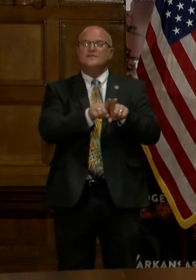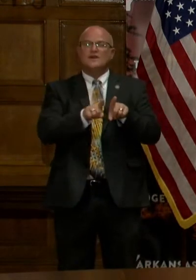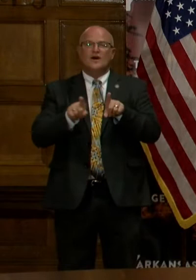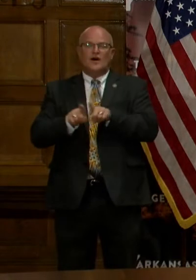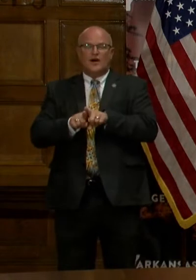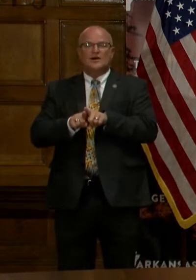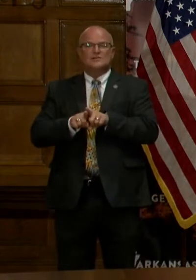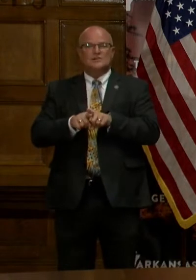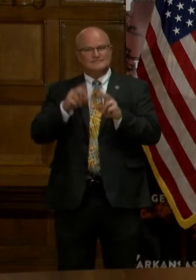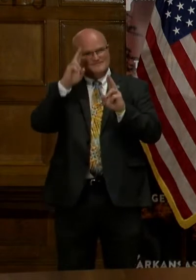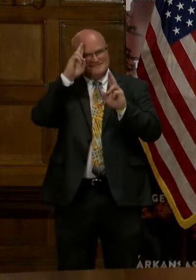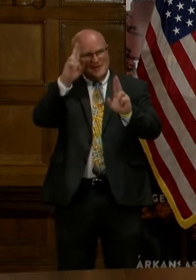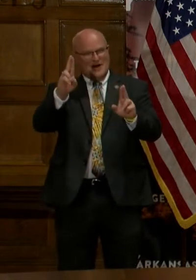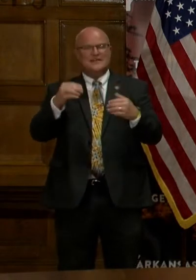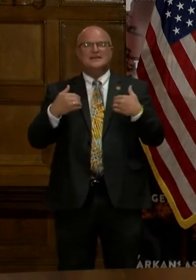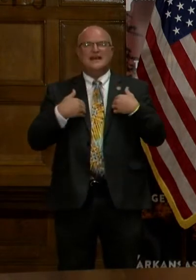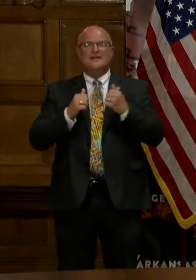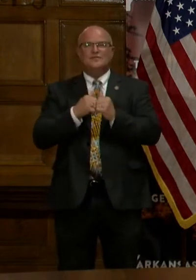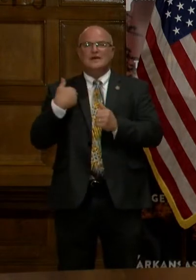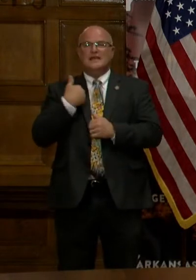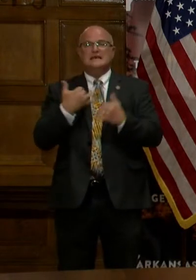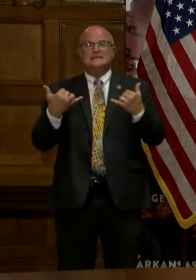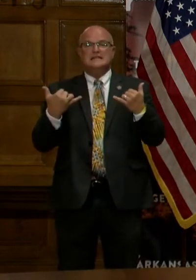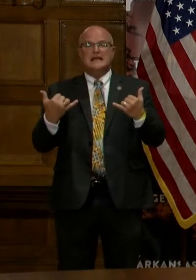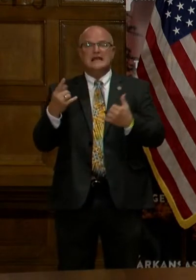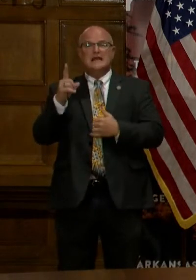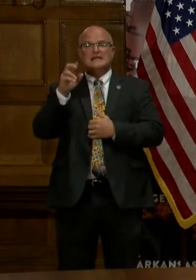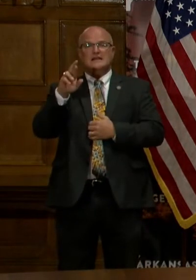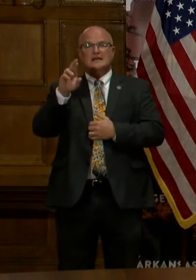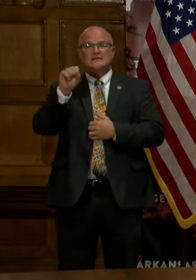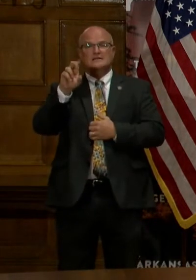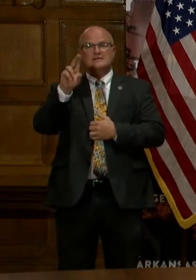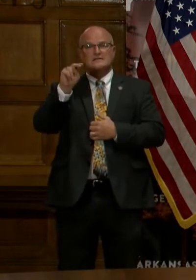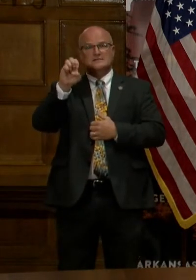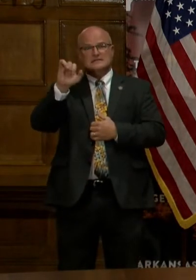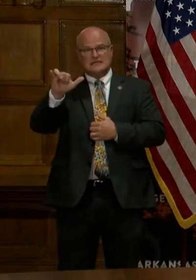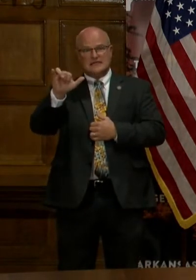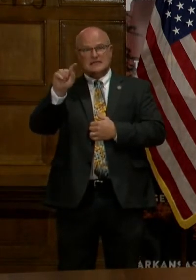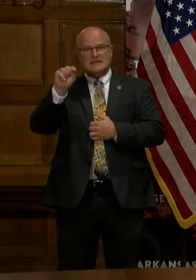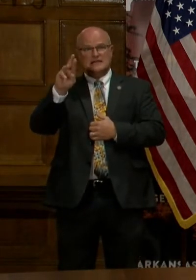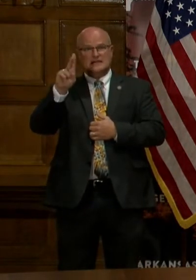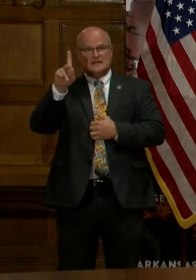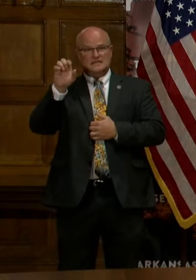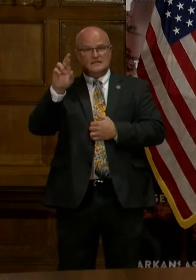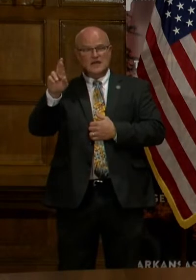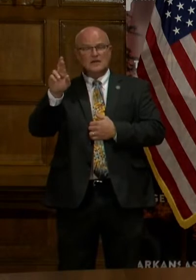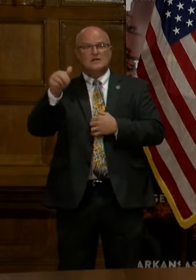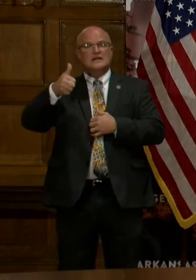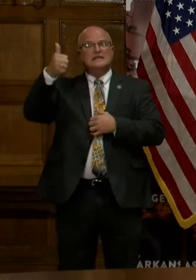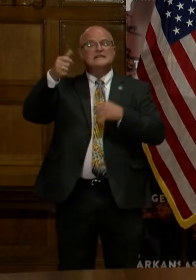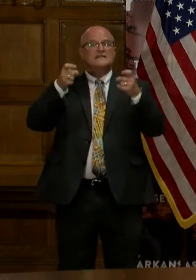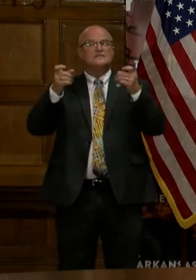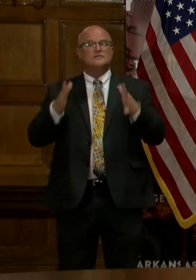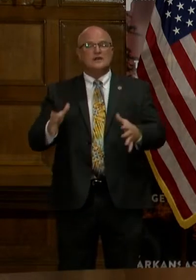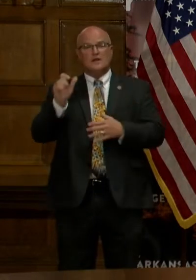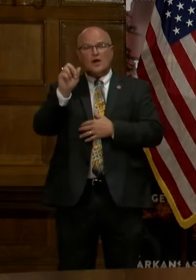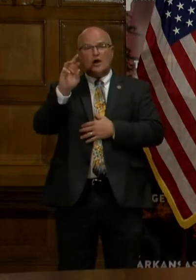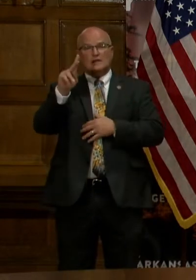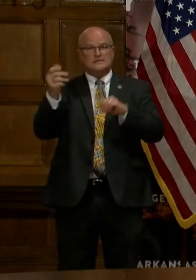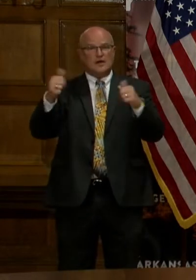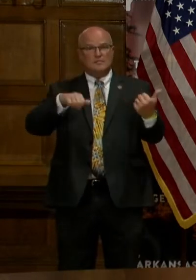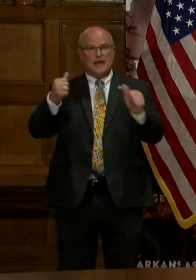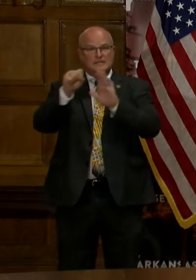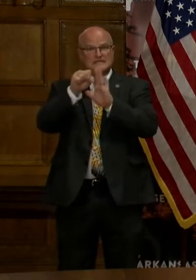also very honored to have with me today Dr. Sonny Tucker, who is the Executive Director of the Arkansas